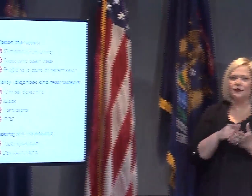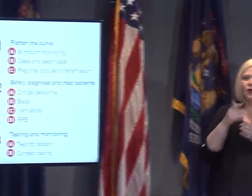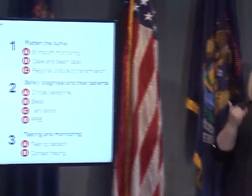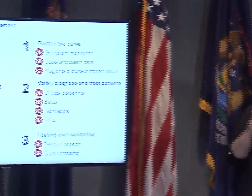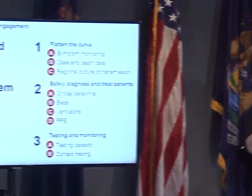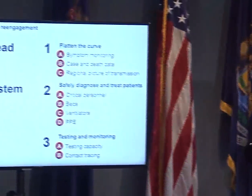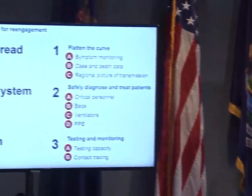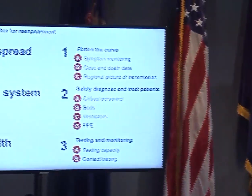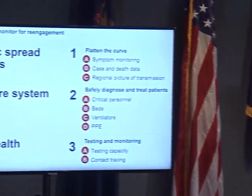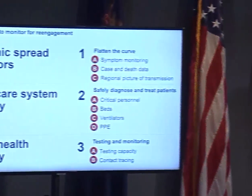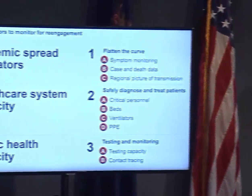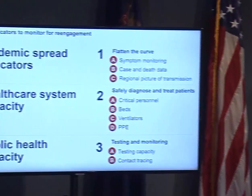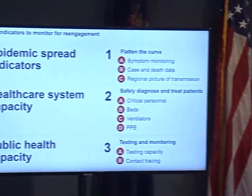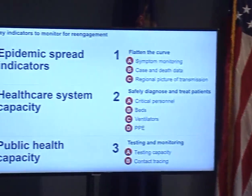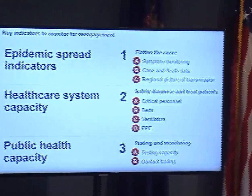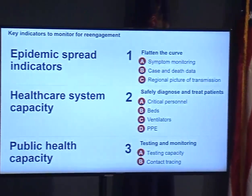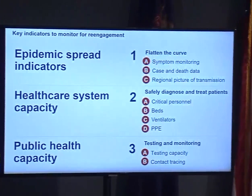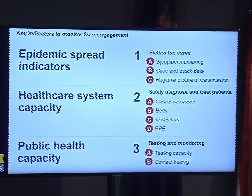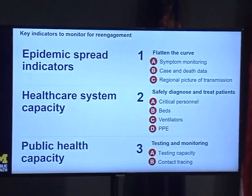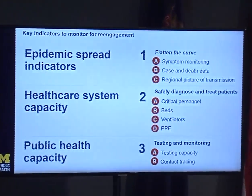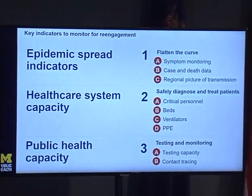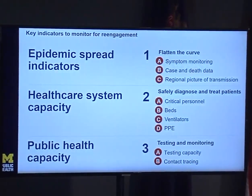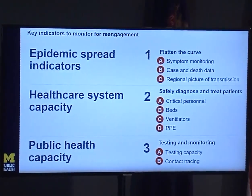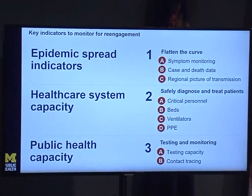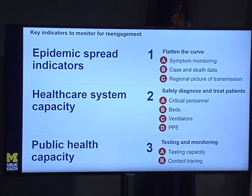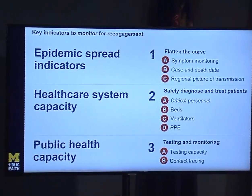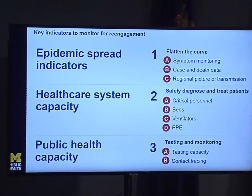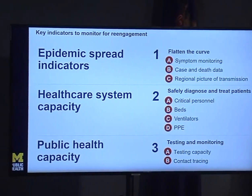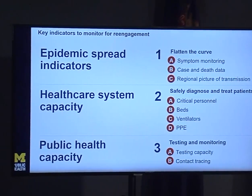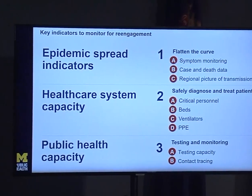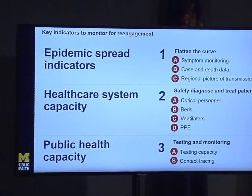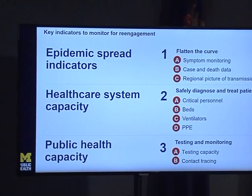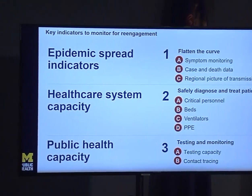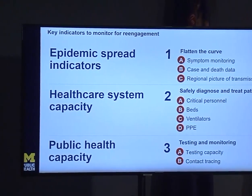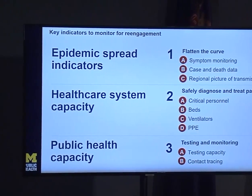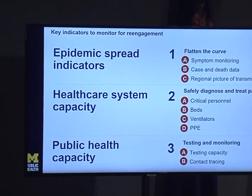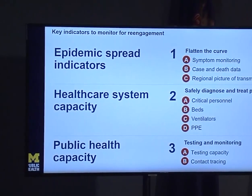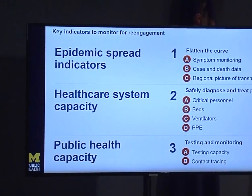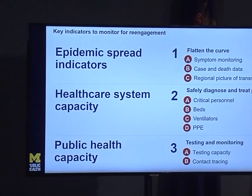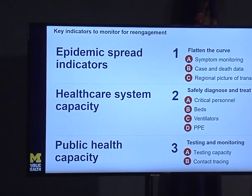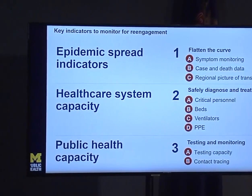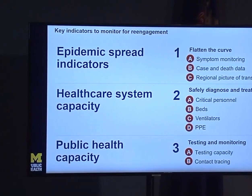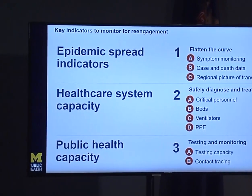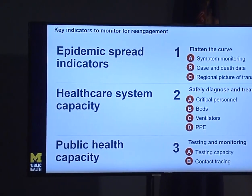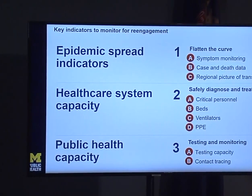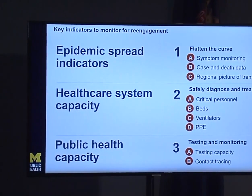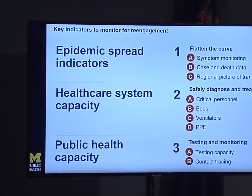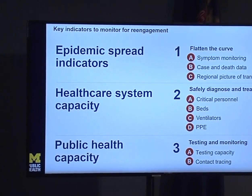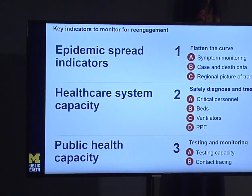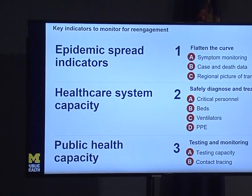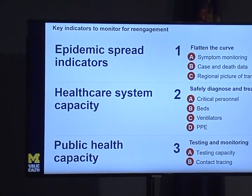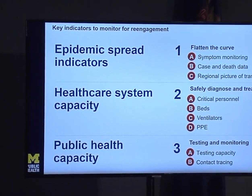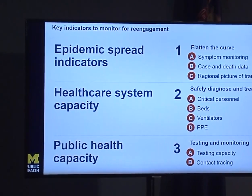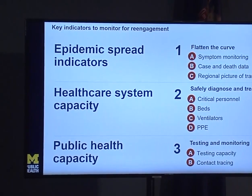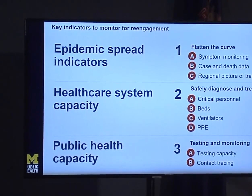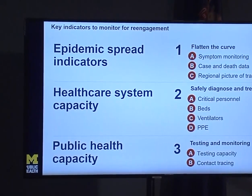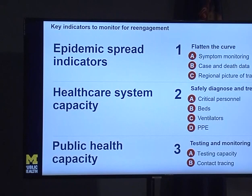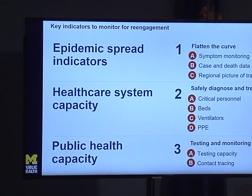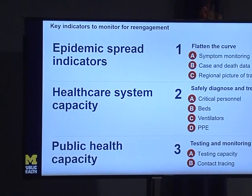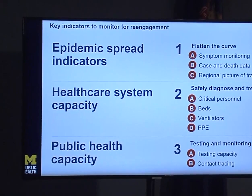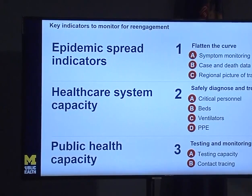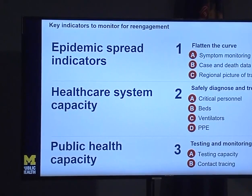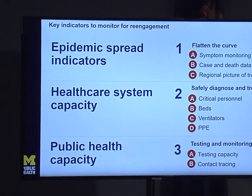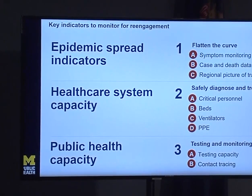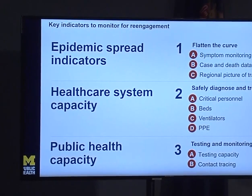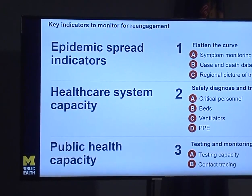important to monitor as we start to think about re-engagement. And so there's sort of three classes, broadly speaking, of types of data